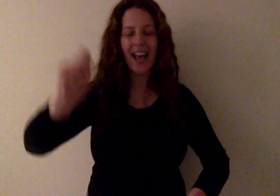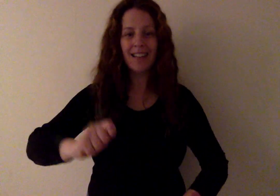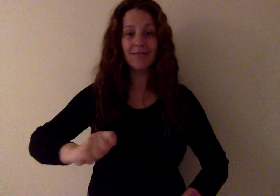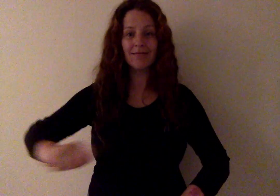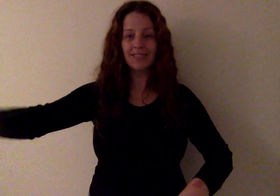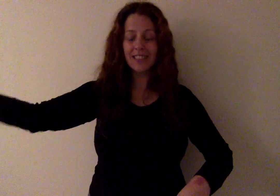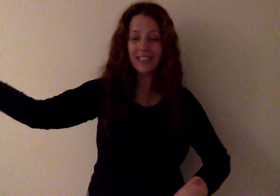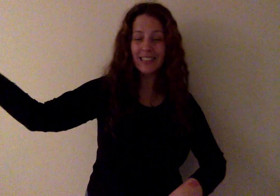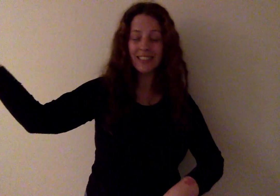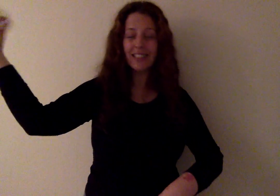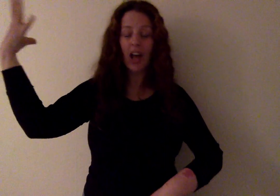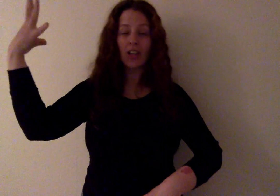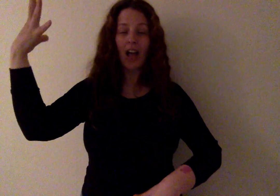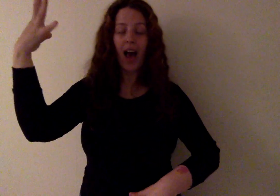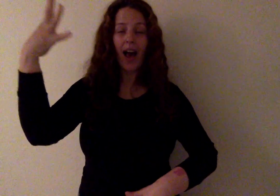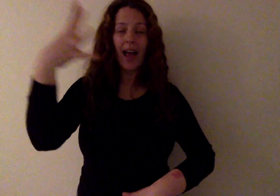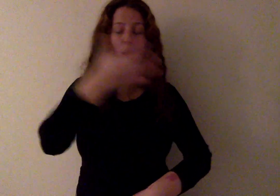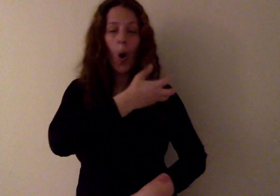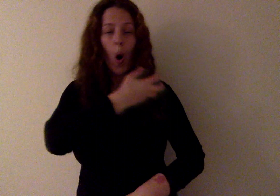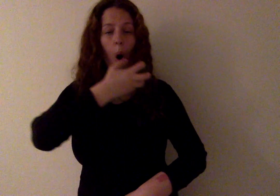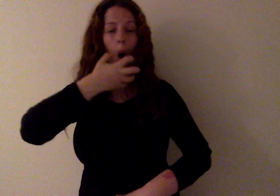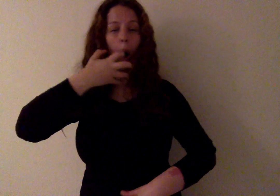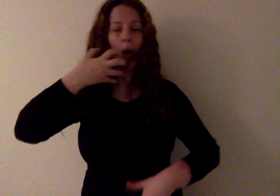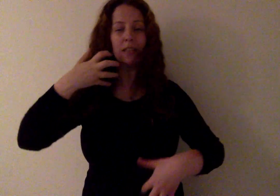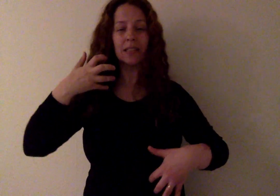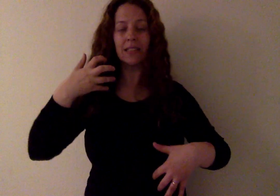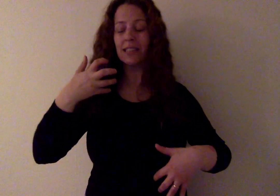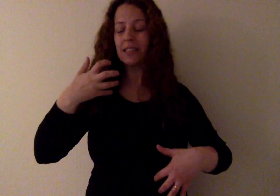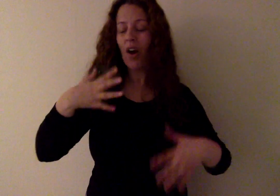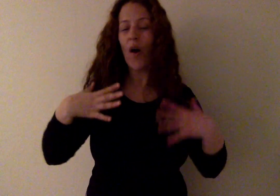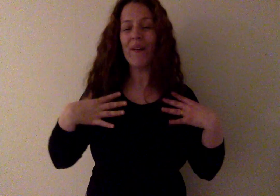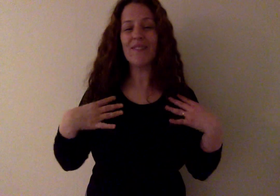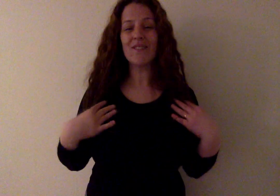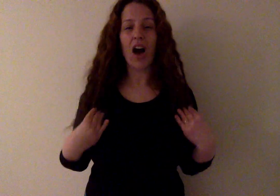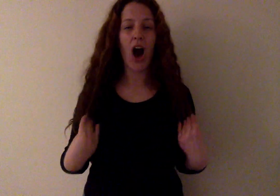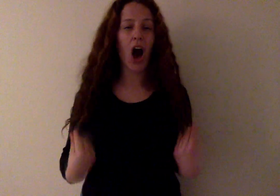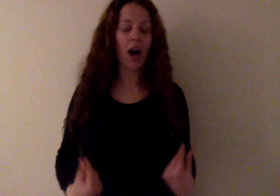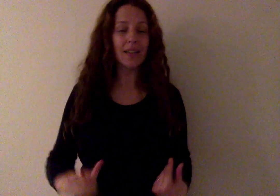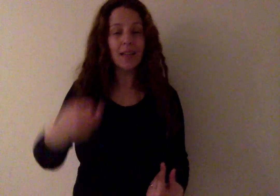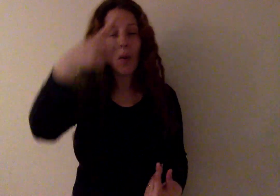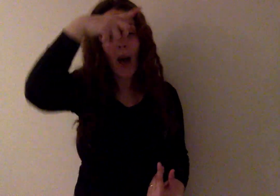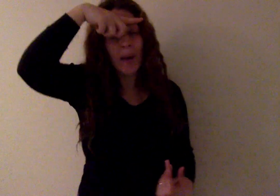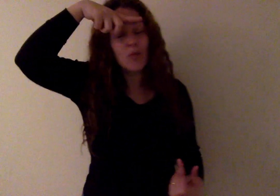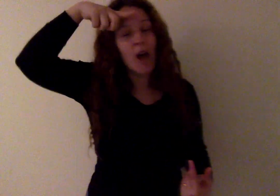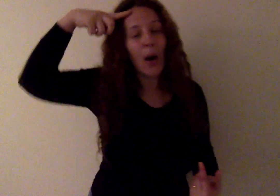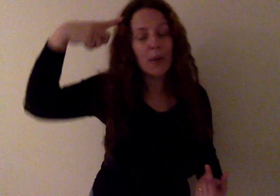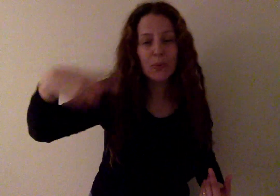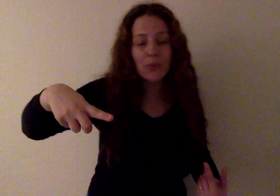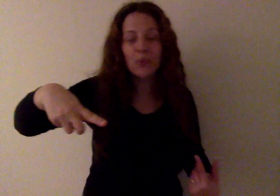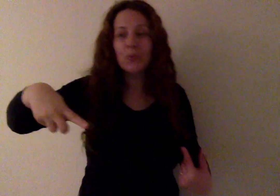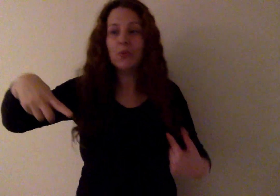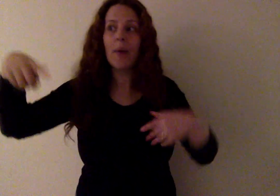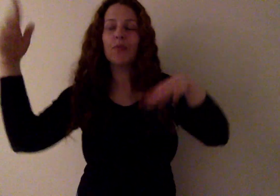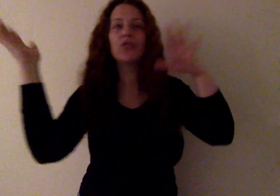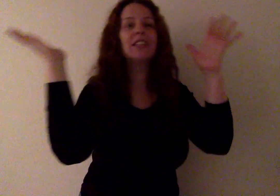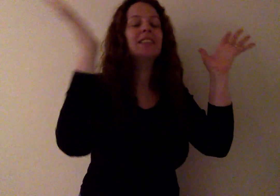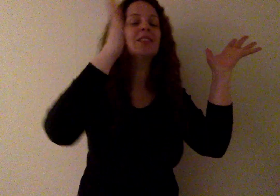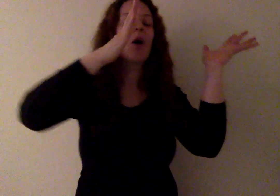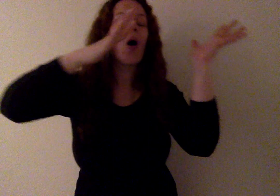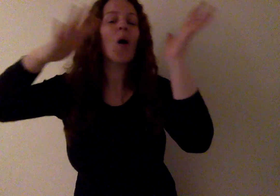fur. Soft breezes caressed his heated brow. And after the seclusion of the